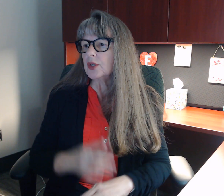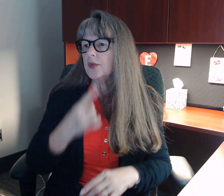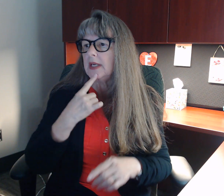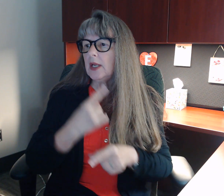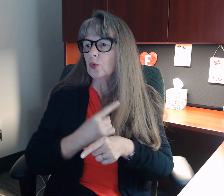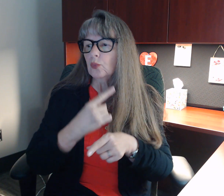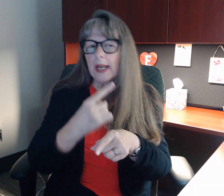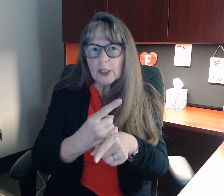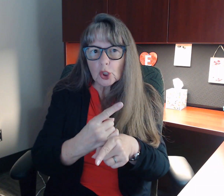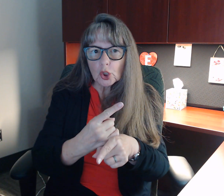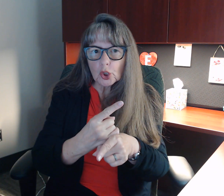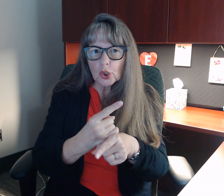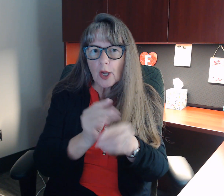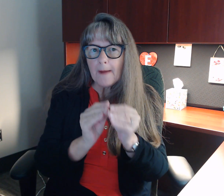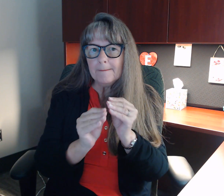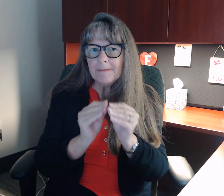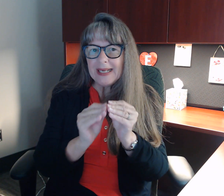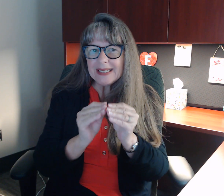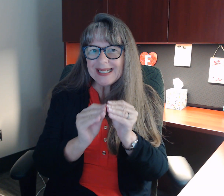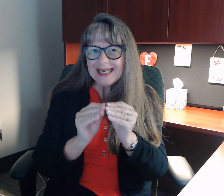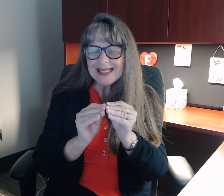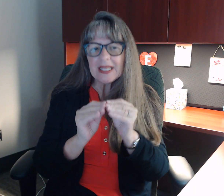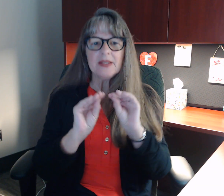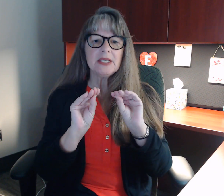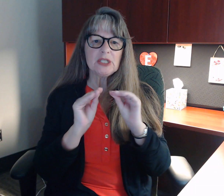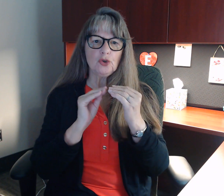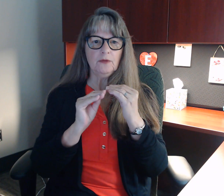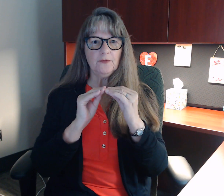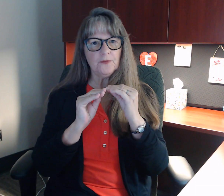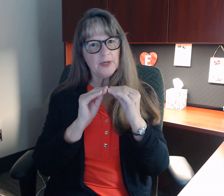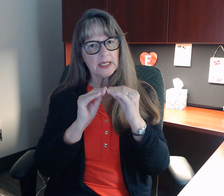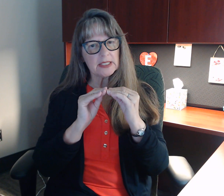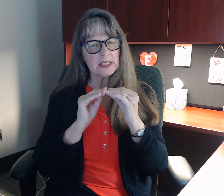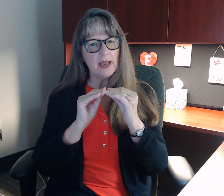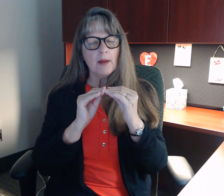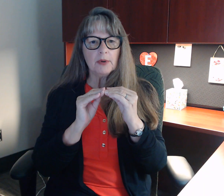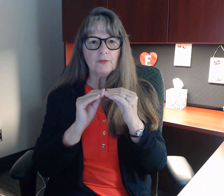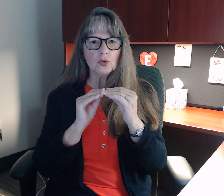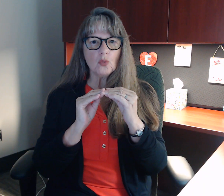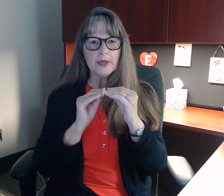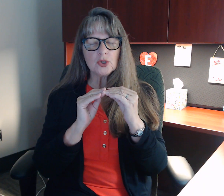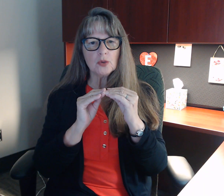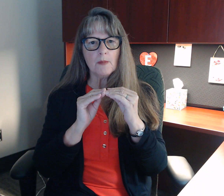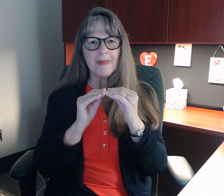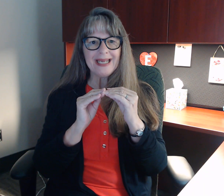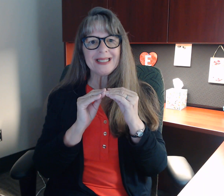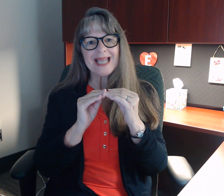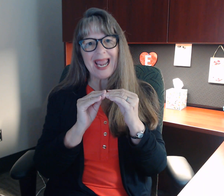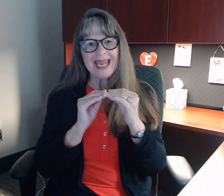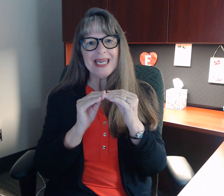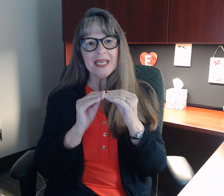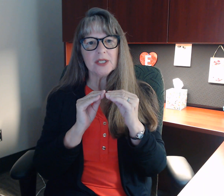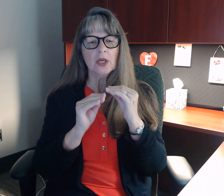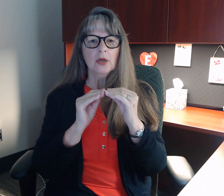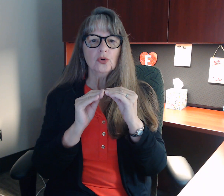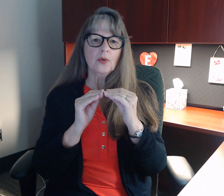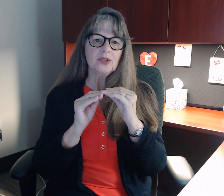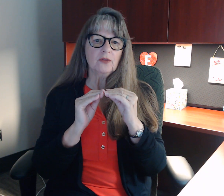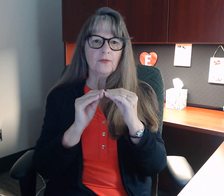need regular maintenance. This is to fix, but if you're going to maintain it, you're going to fix